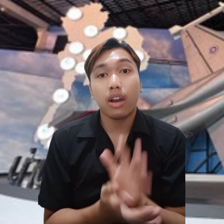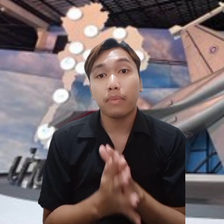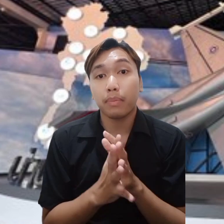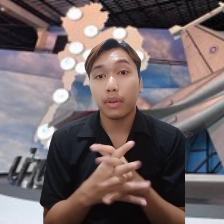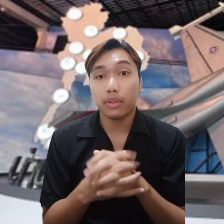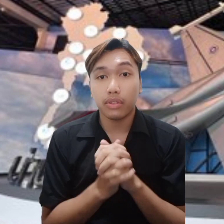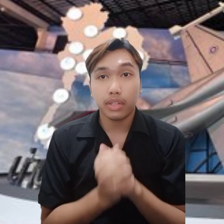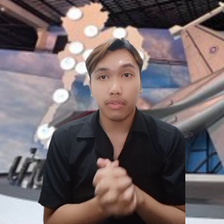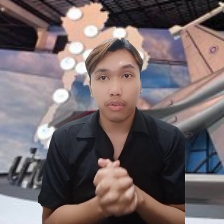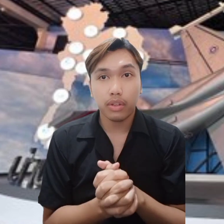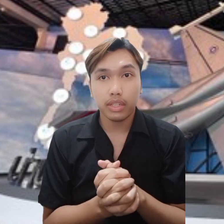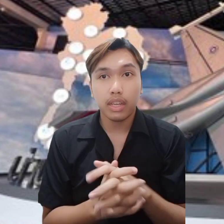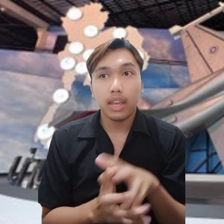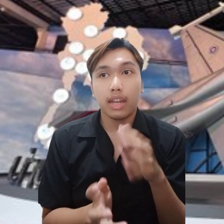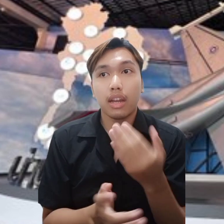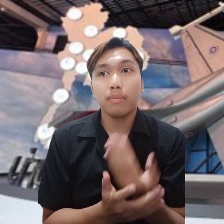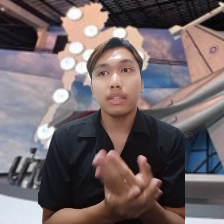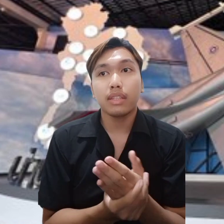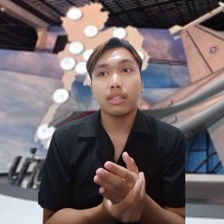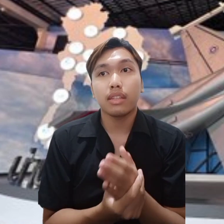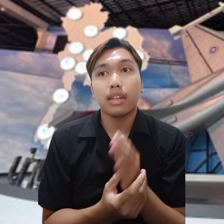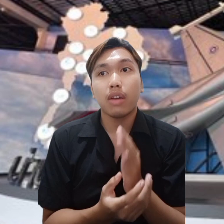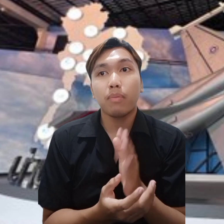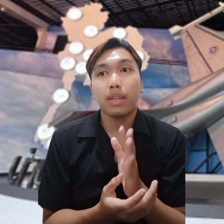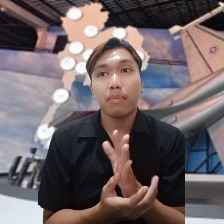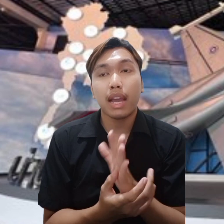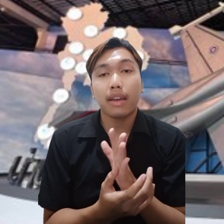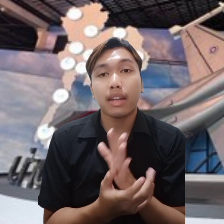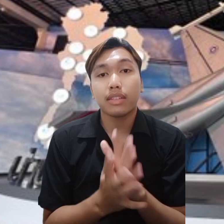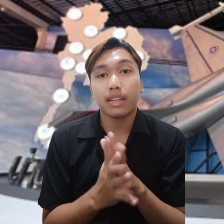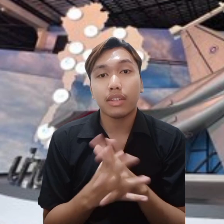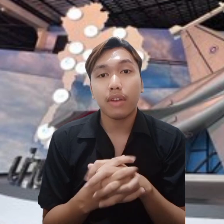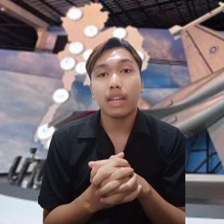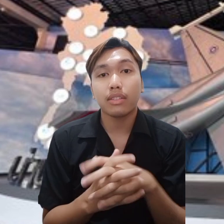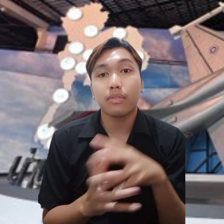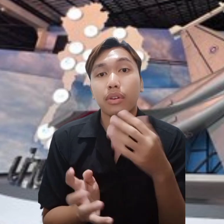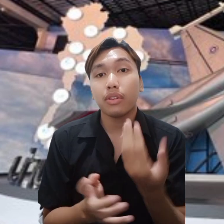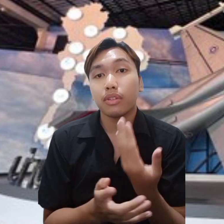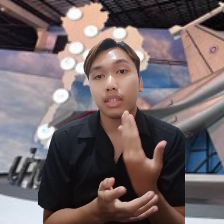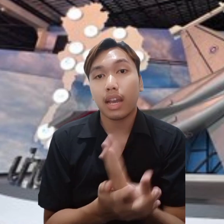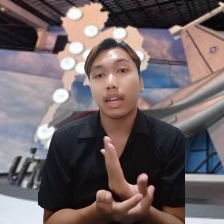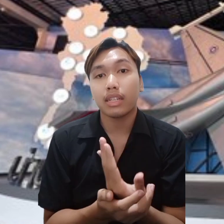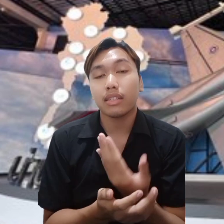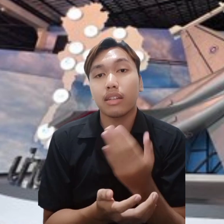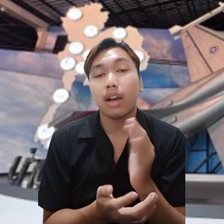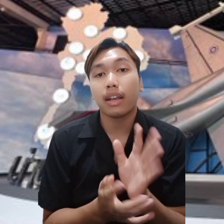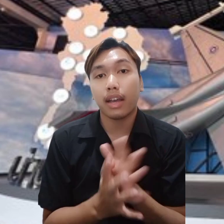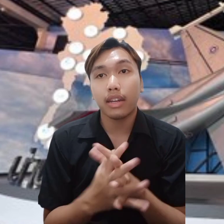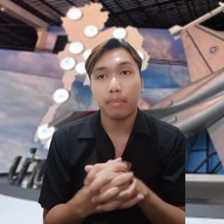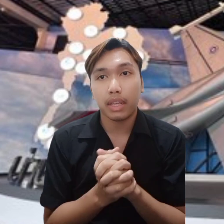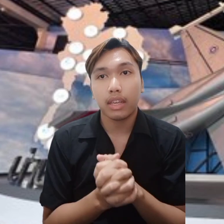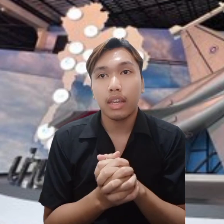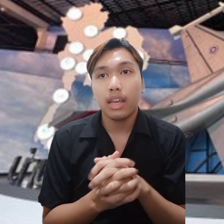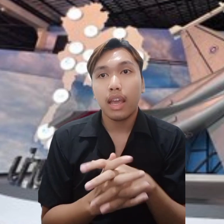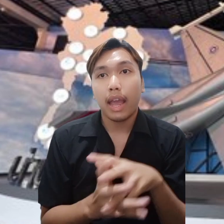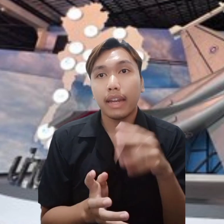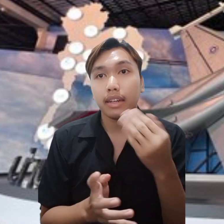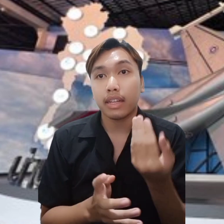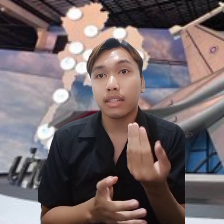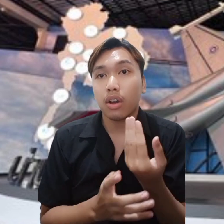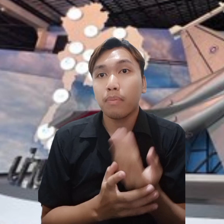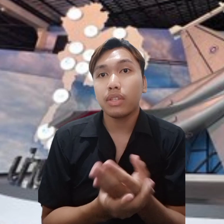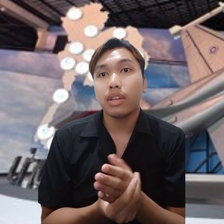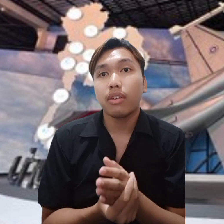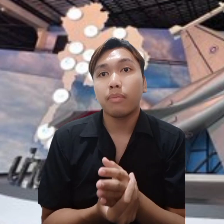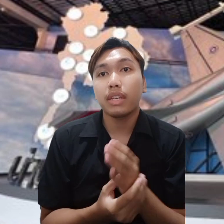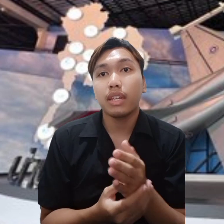site of the Baonyotin Road and opposite the Navamin Maharashtra the Royal Thai is the Academy and is